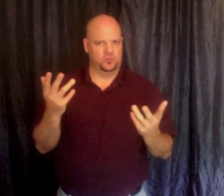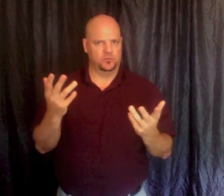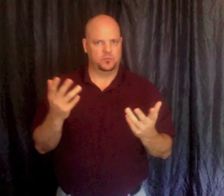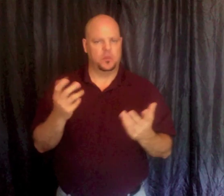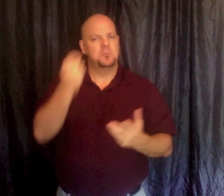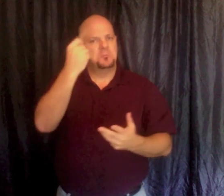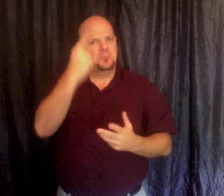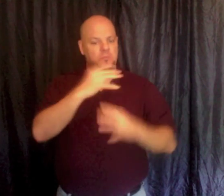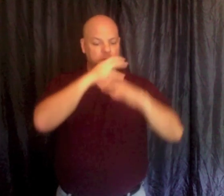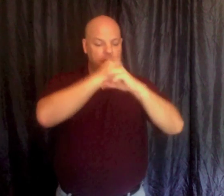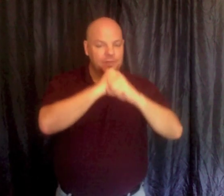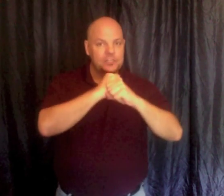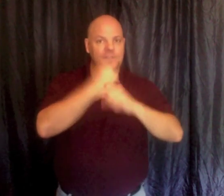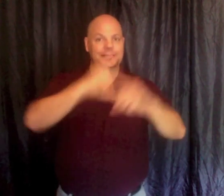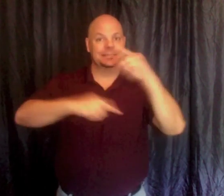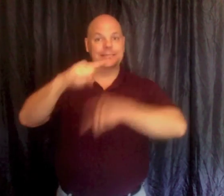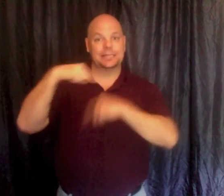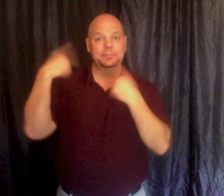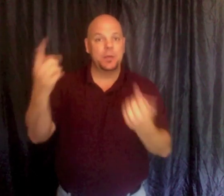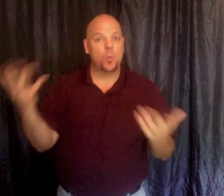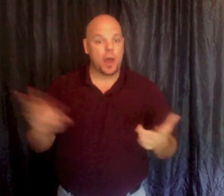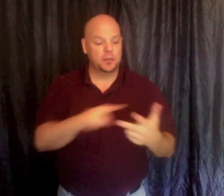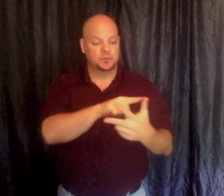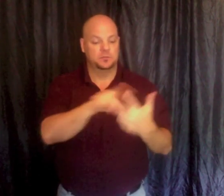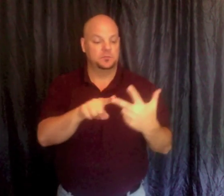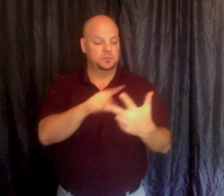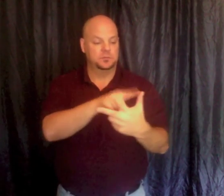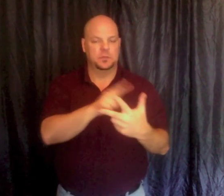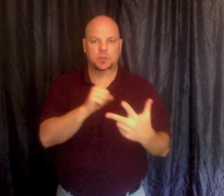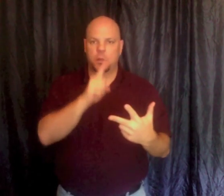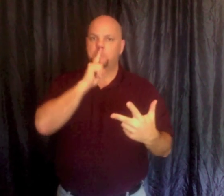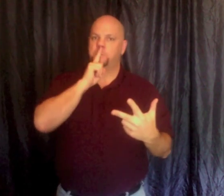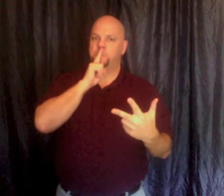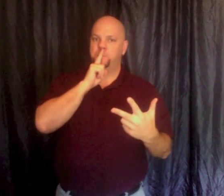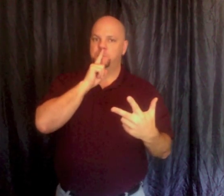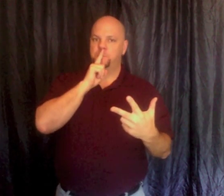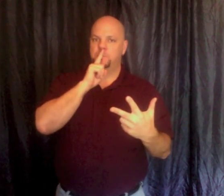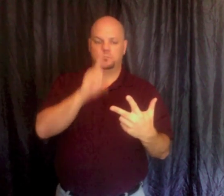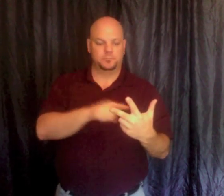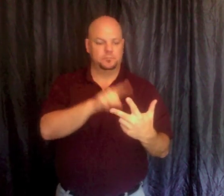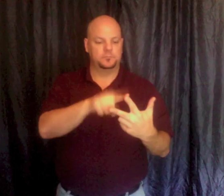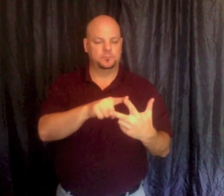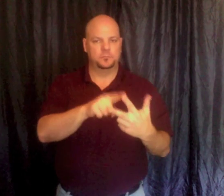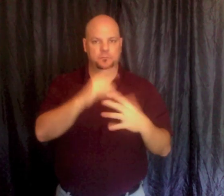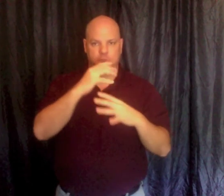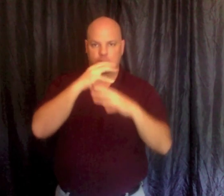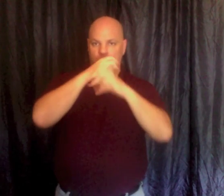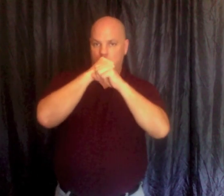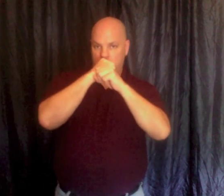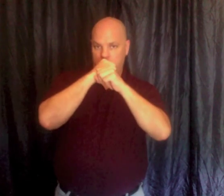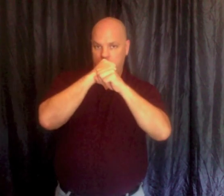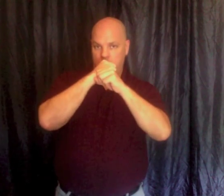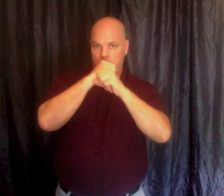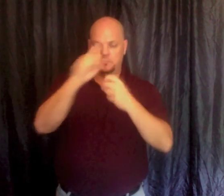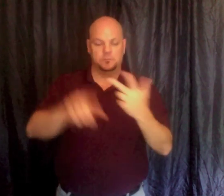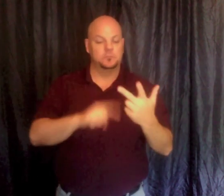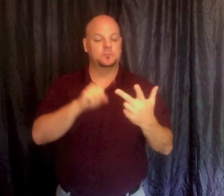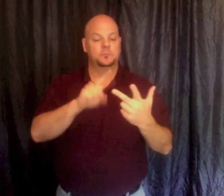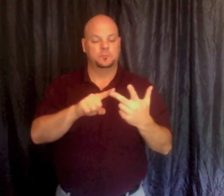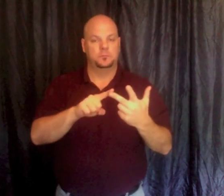historically, it's been signed like put your finger to your lips, close up your mouth, say or